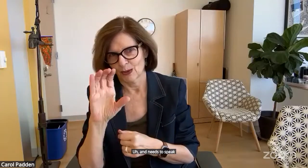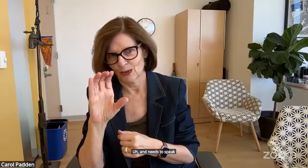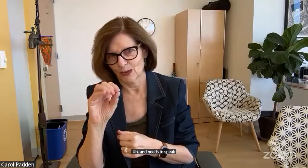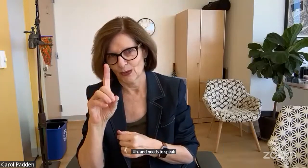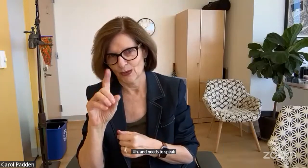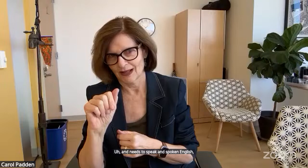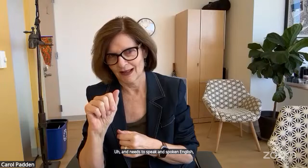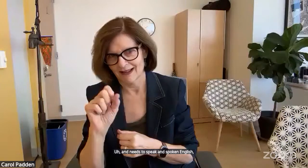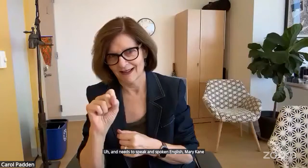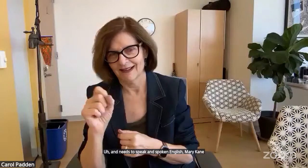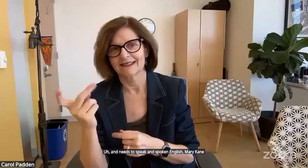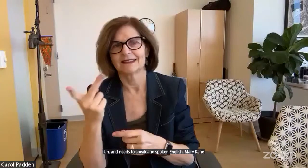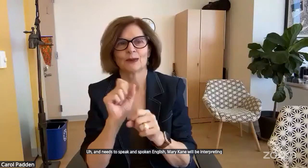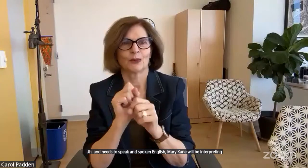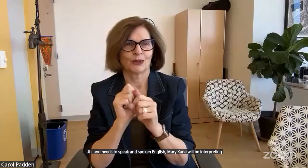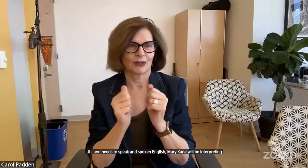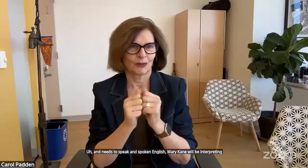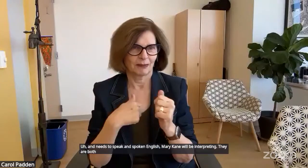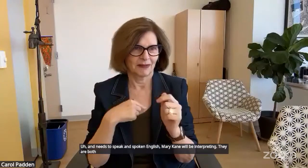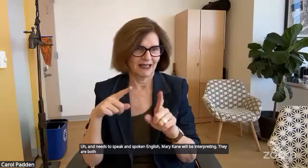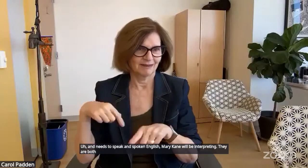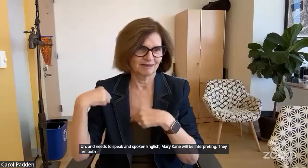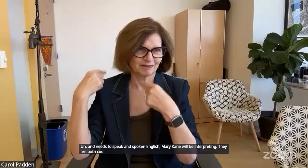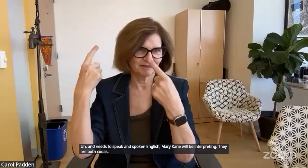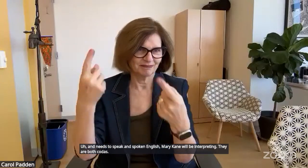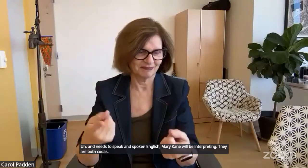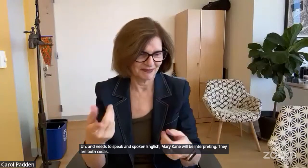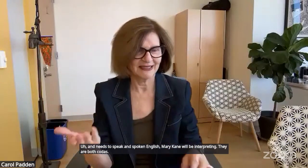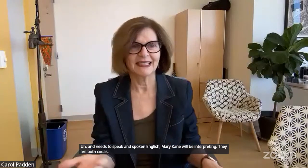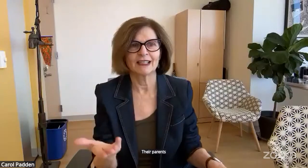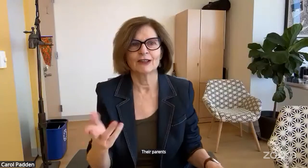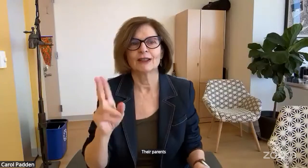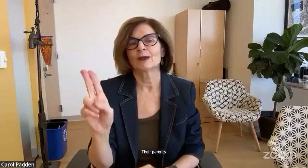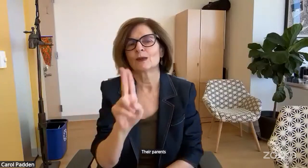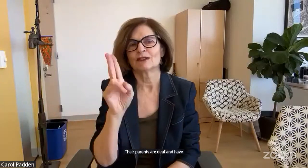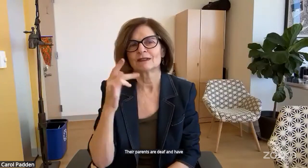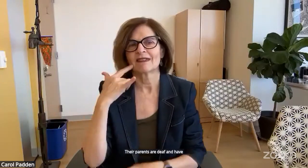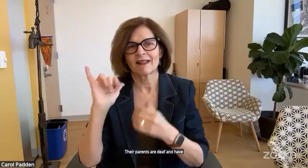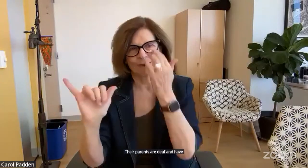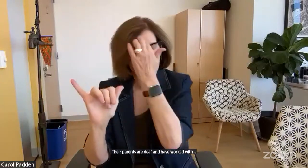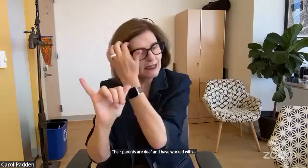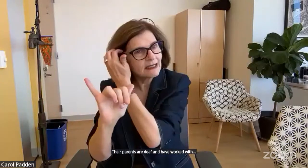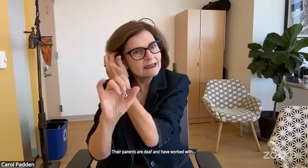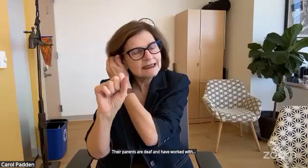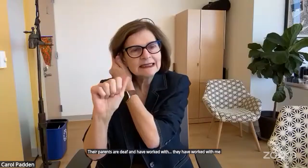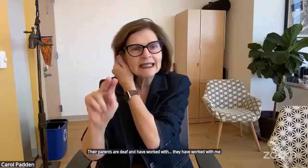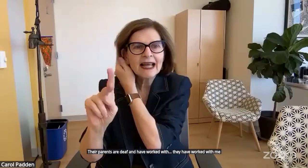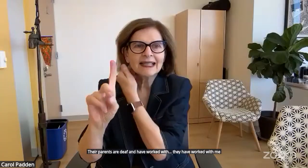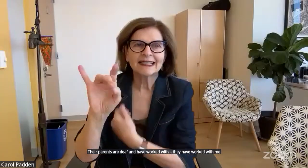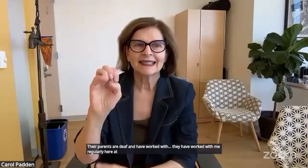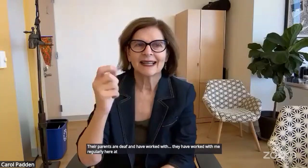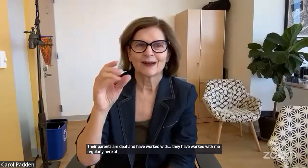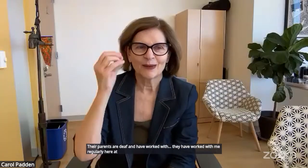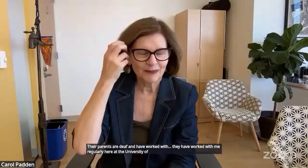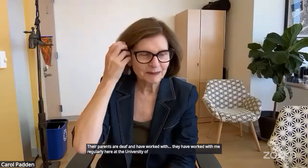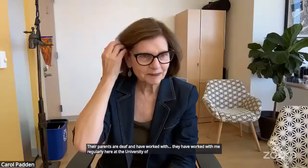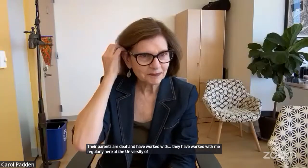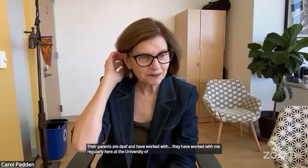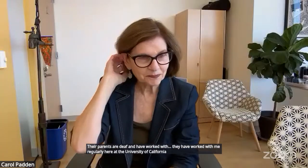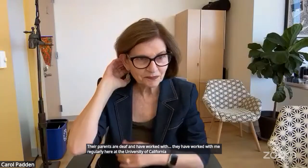Kane will be interpreting. They are both CODAs. Their parents are deaf and they have worked with me regularly here at the University of California, San